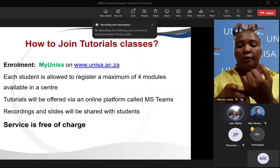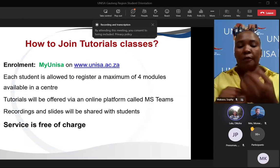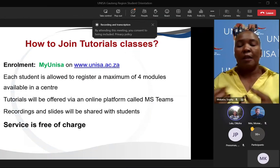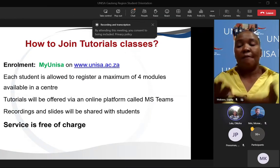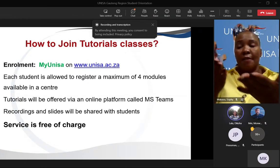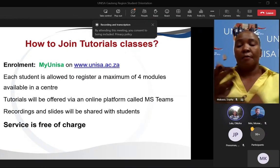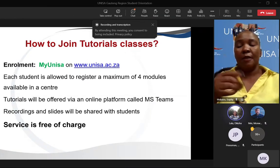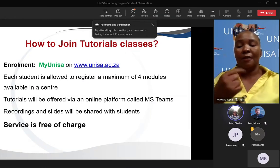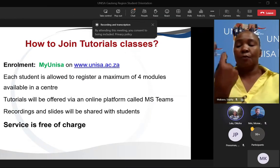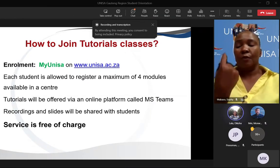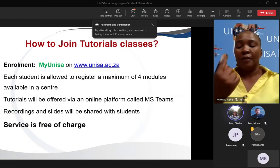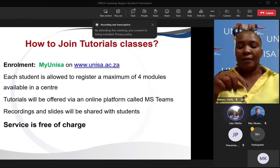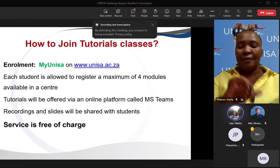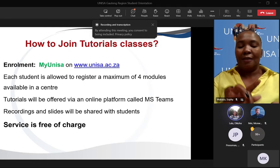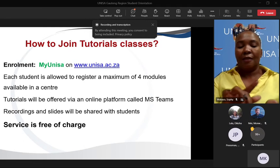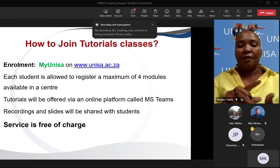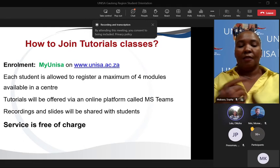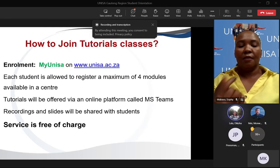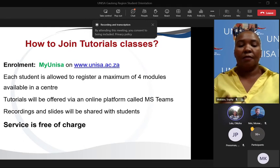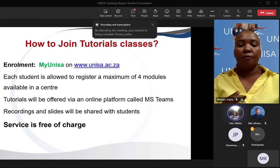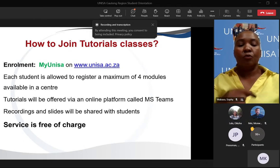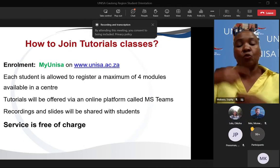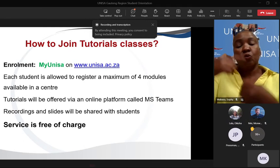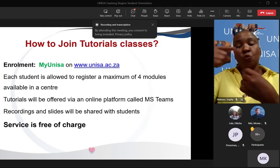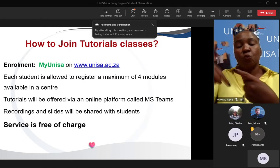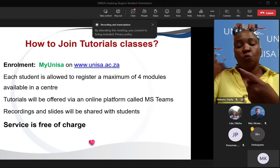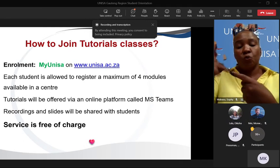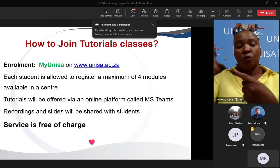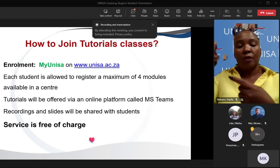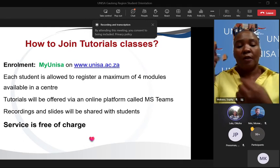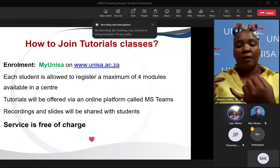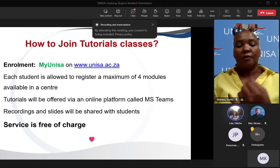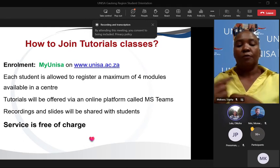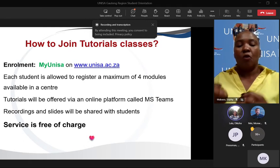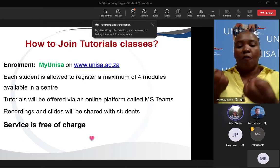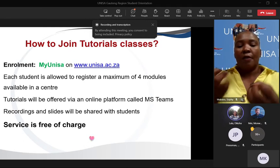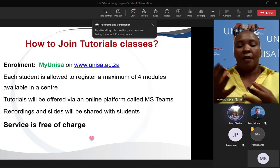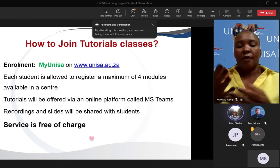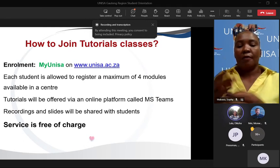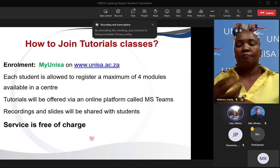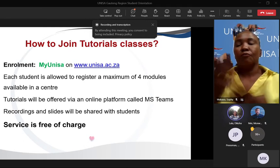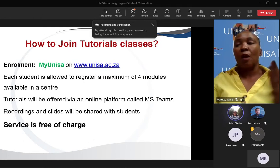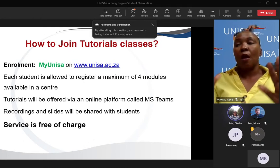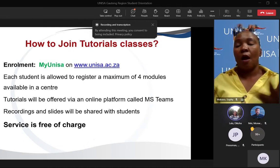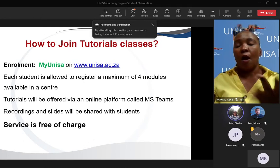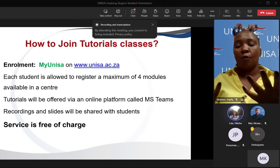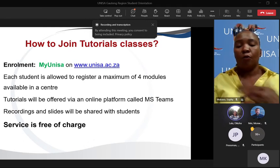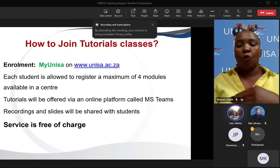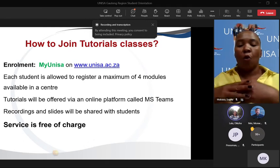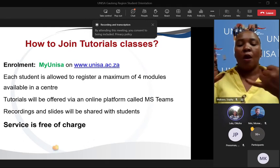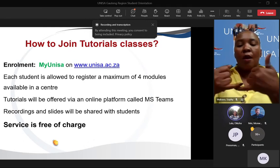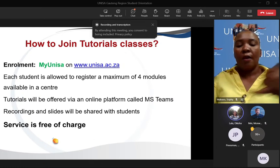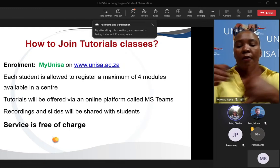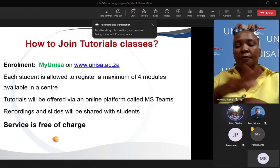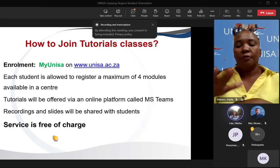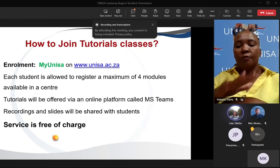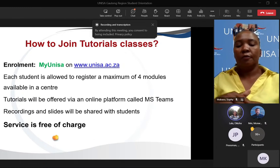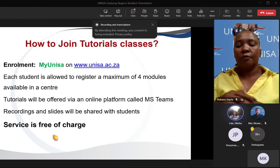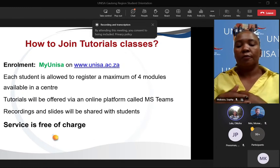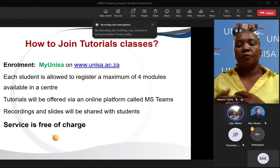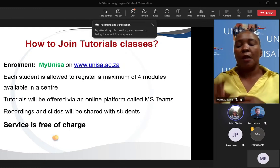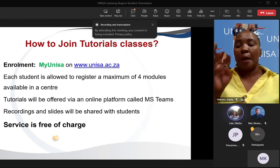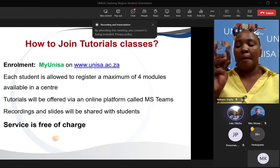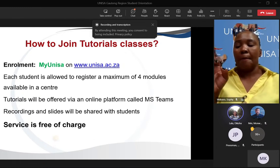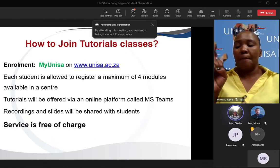center the tutorials will be on an online platform and we make use of the MS teams